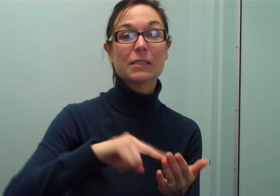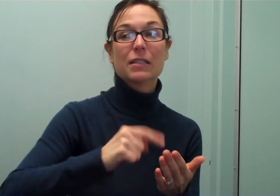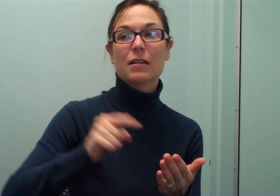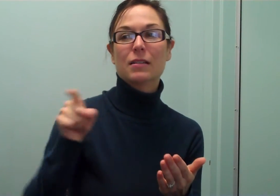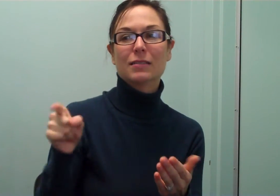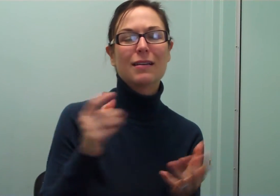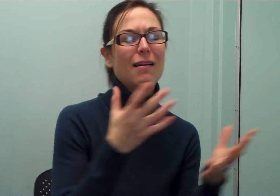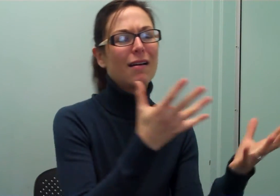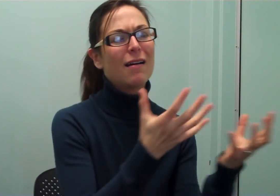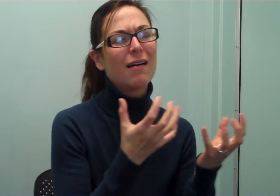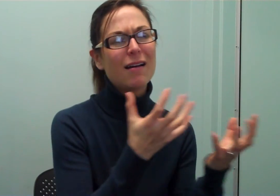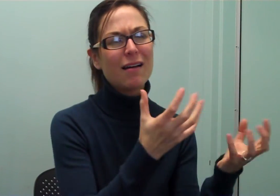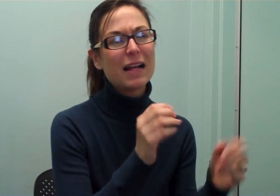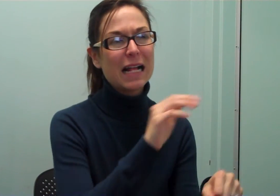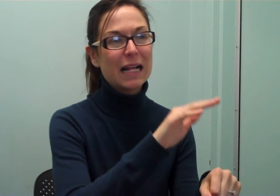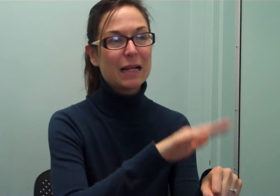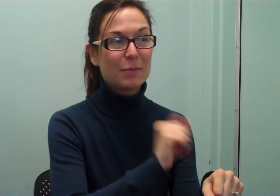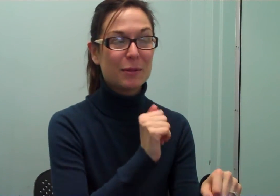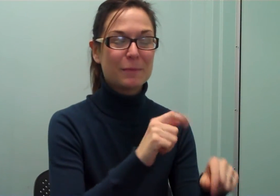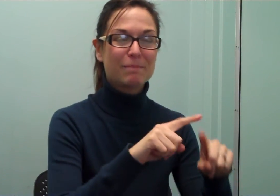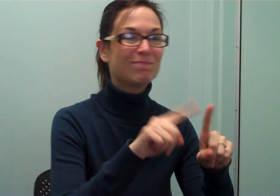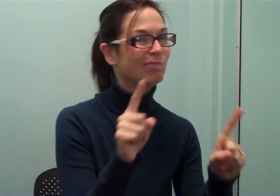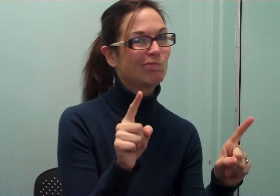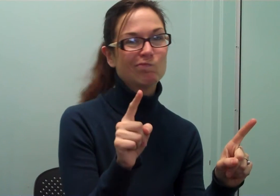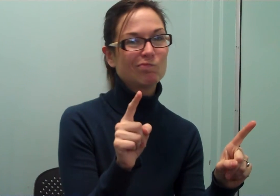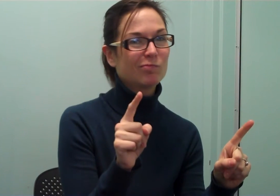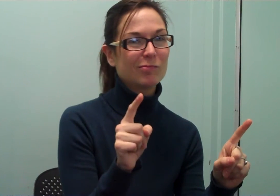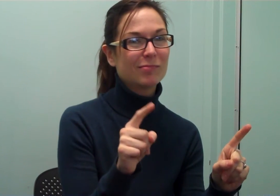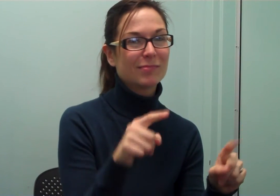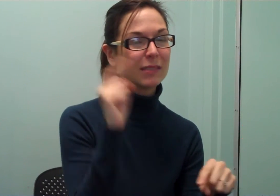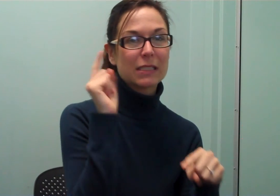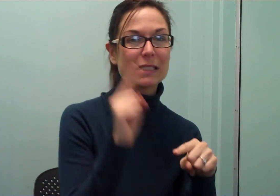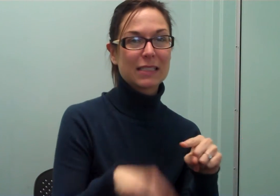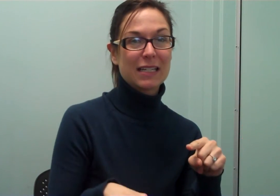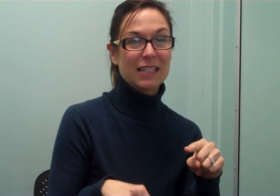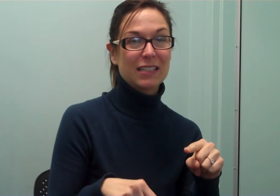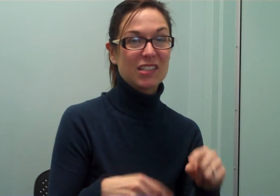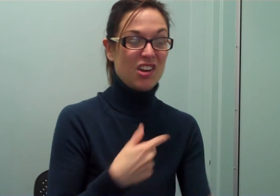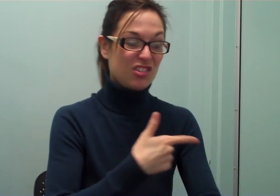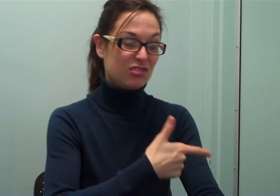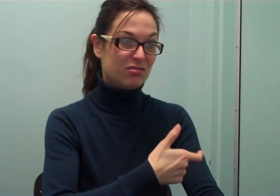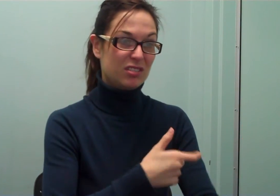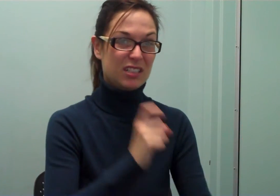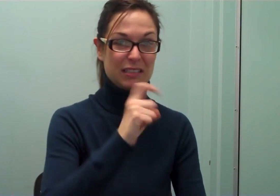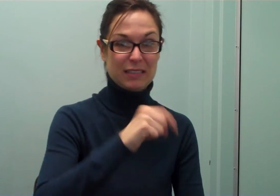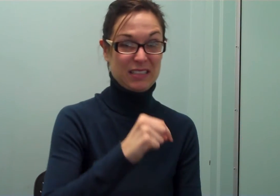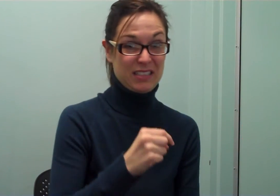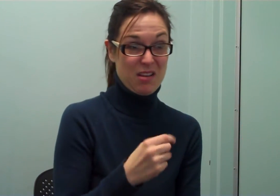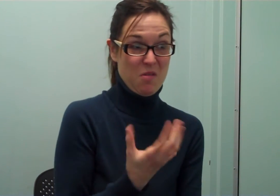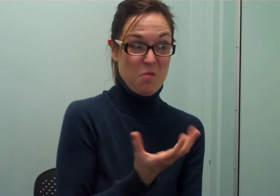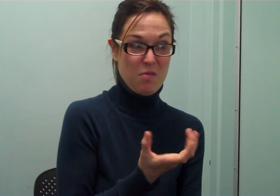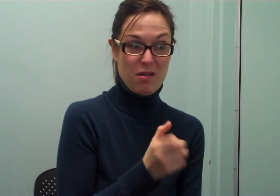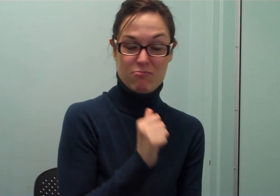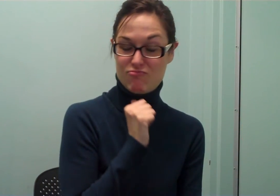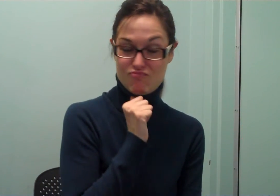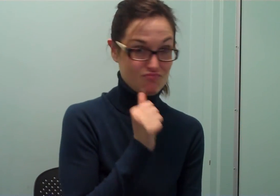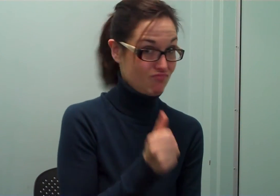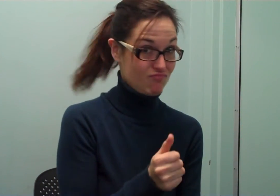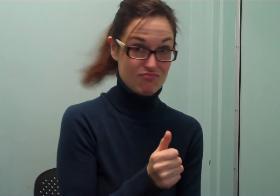have an animal unless I get shots, and I'm not right now willing to do that. So that's not going to be a concern.